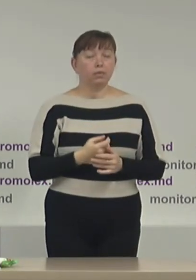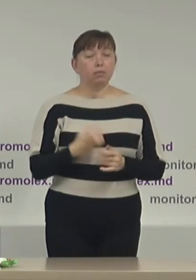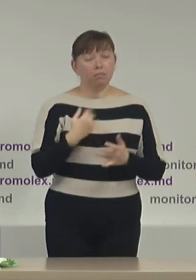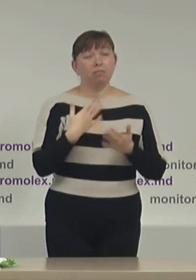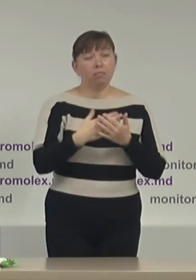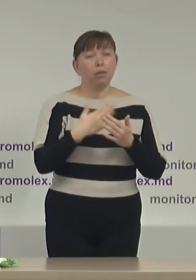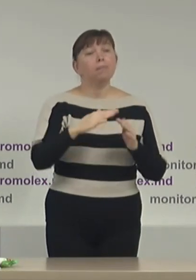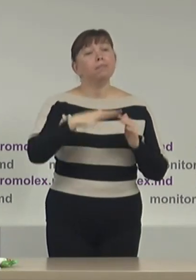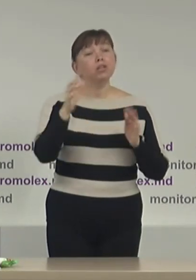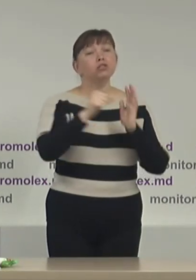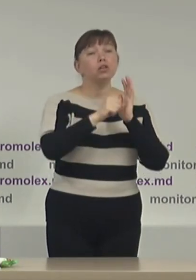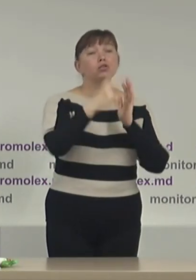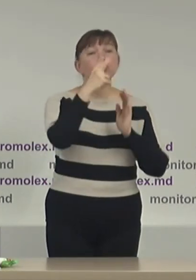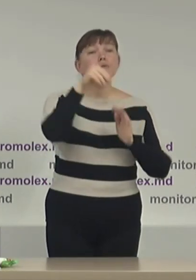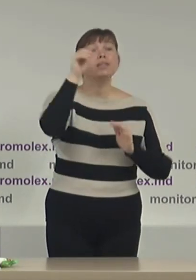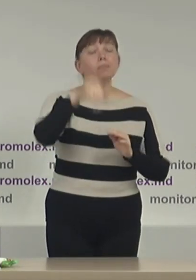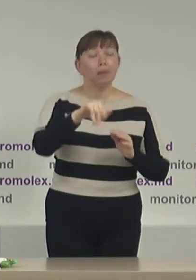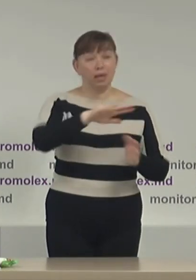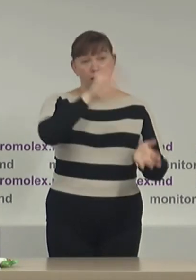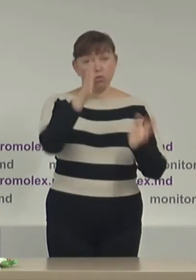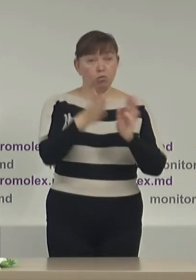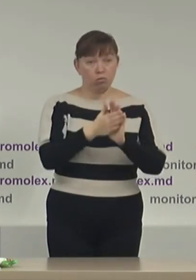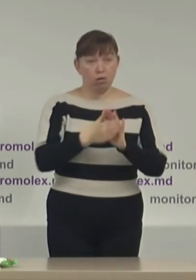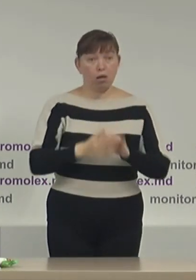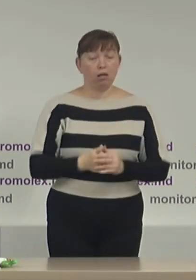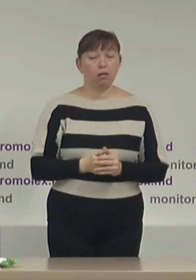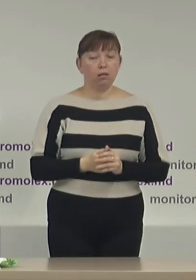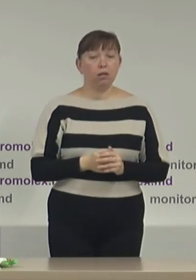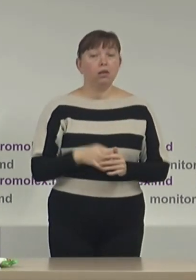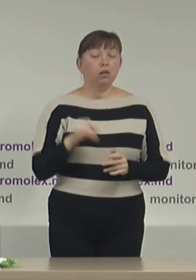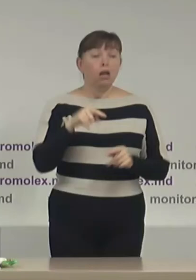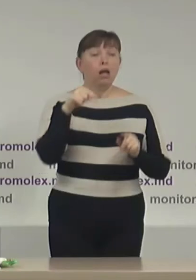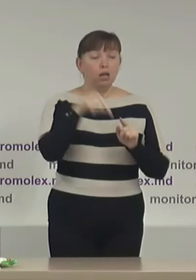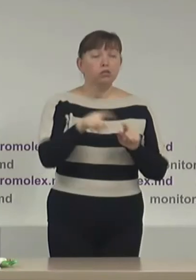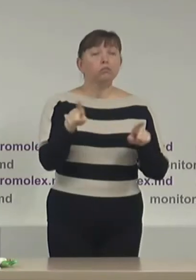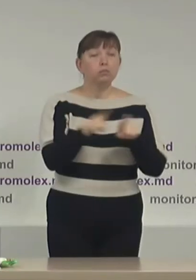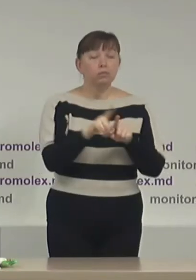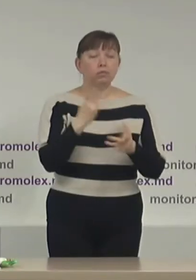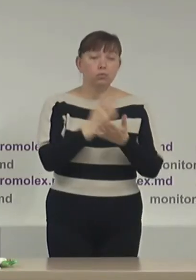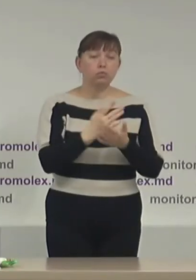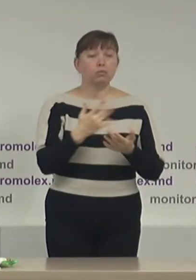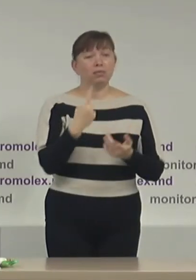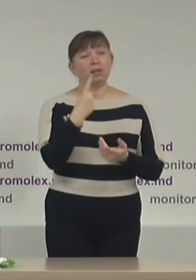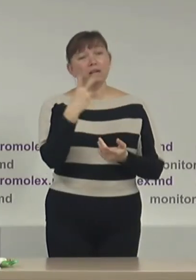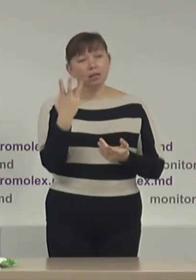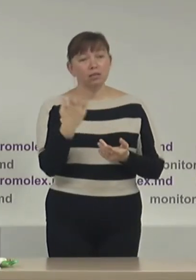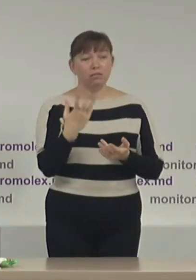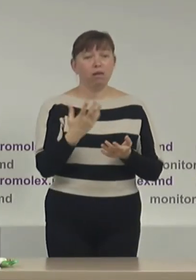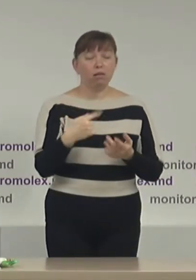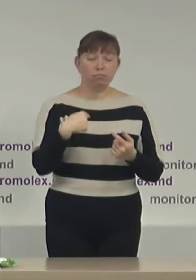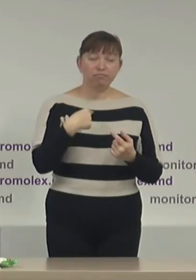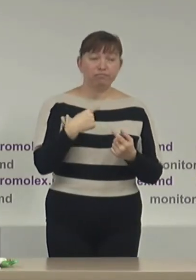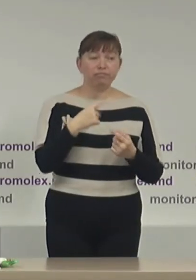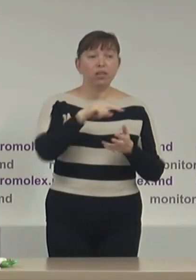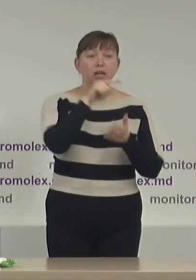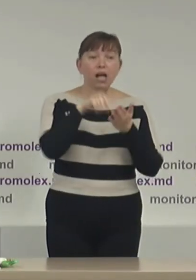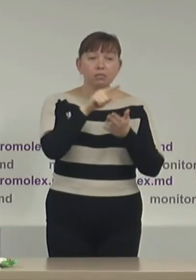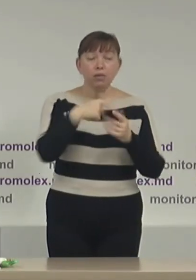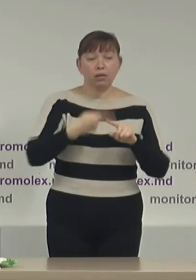but preliminary, more than 72,000 issues were found.